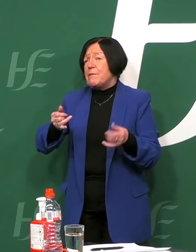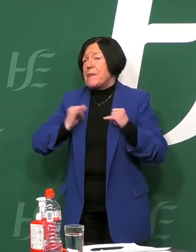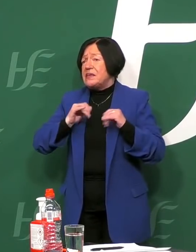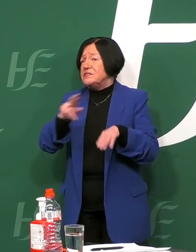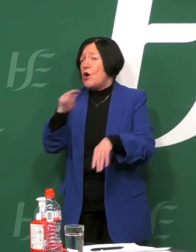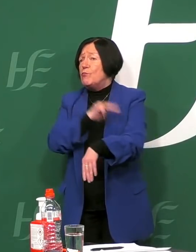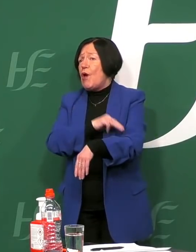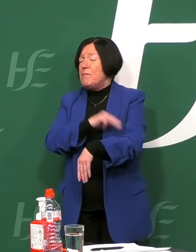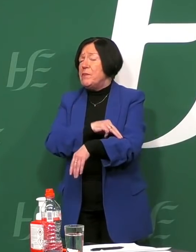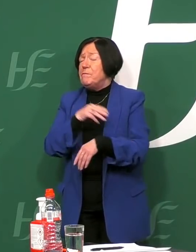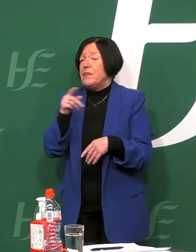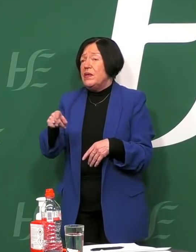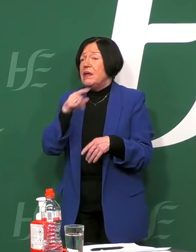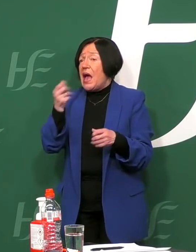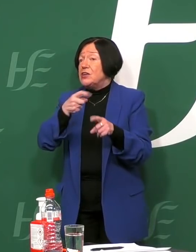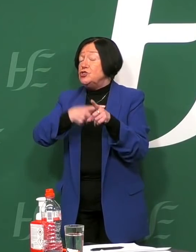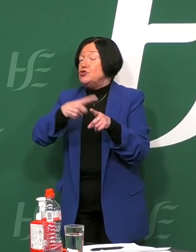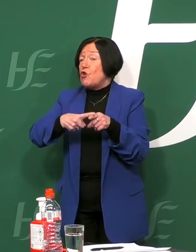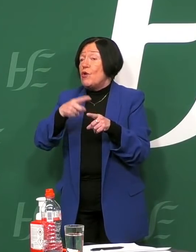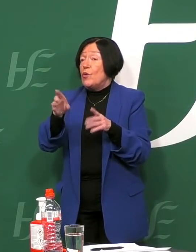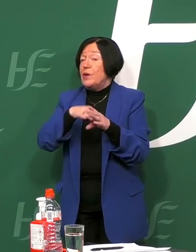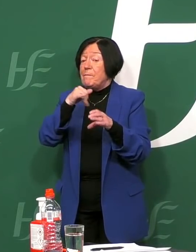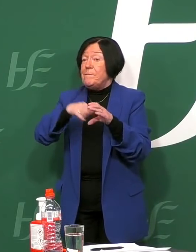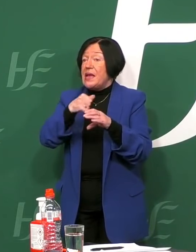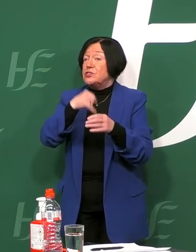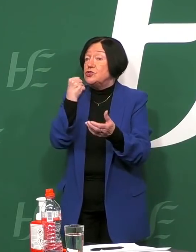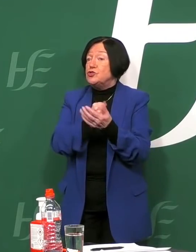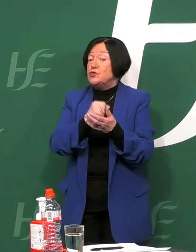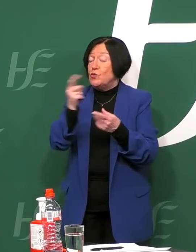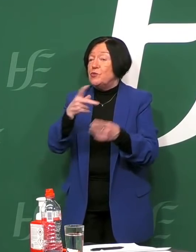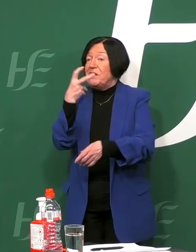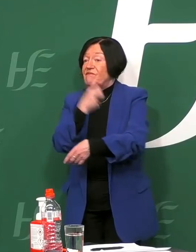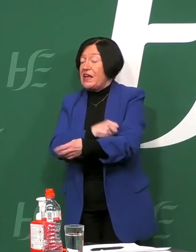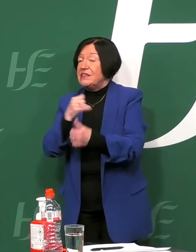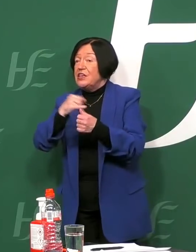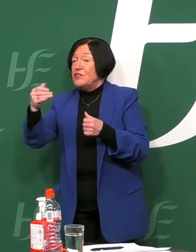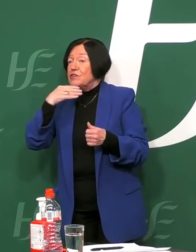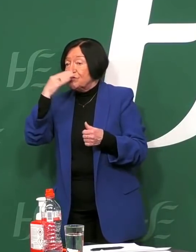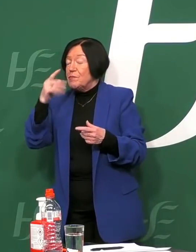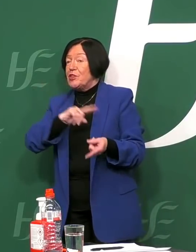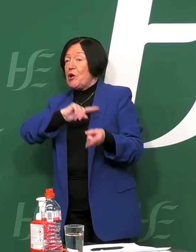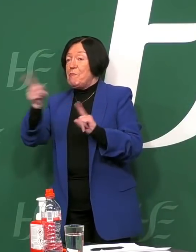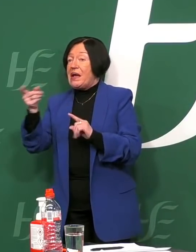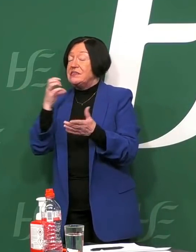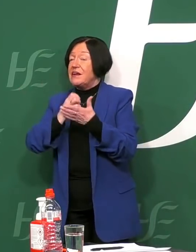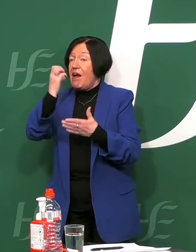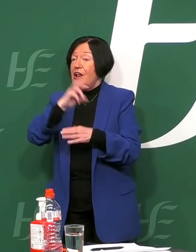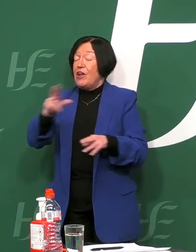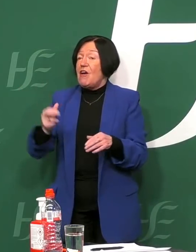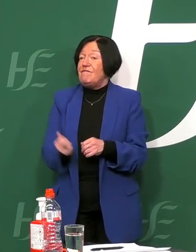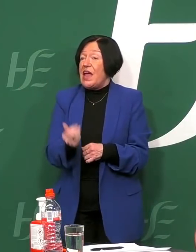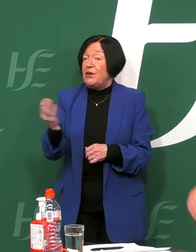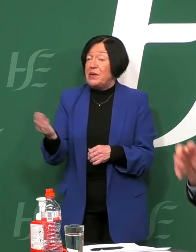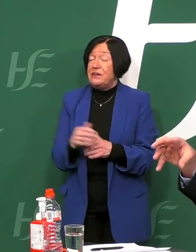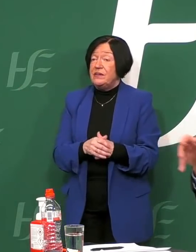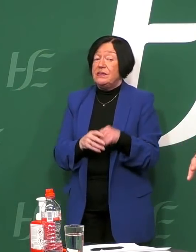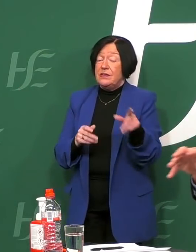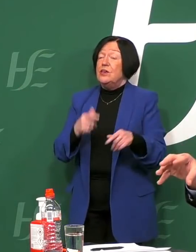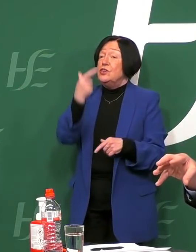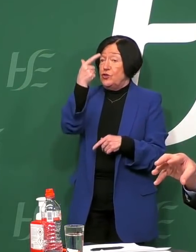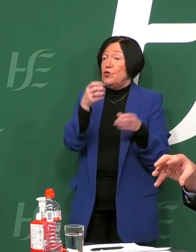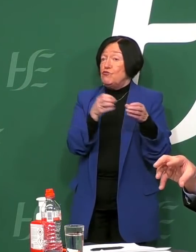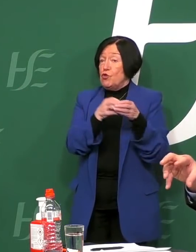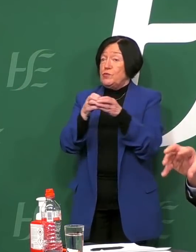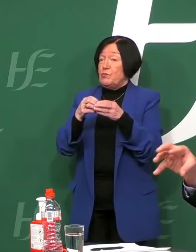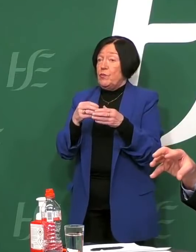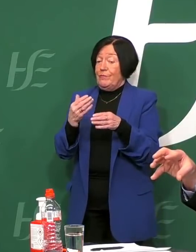a problem, but has there been any shortage with medical students who would have been vaccinating during the summer, maybe gone back to college now that they're not available? Yeah, well, clearly two groups we